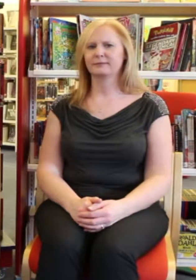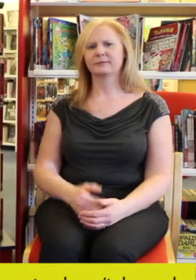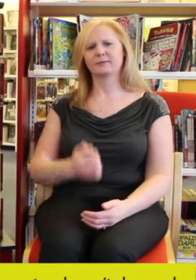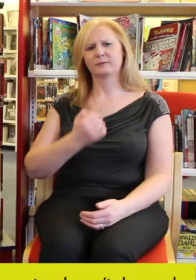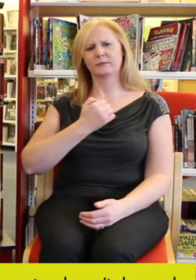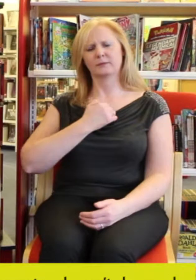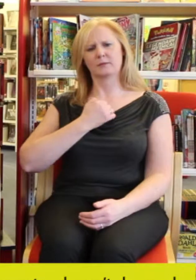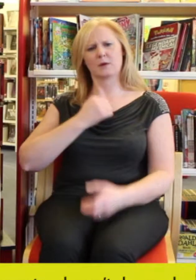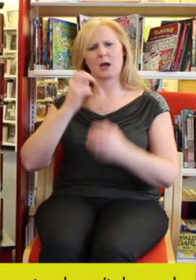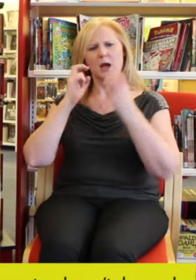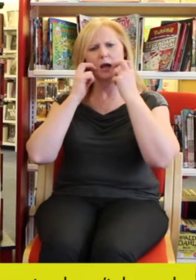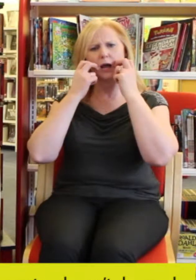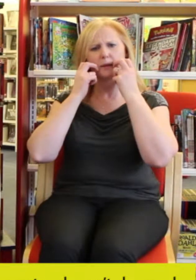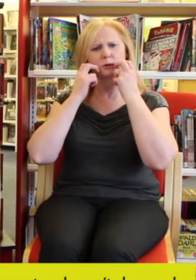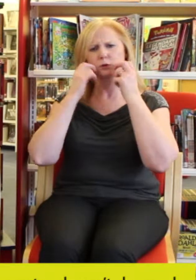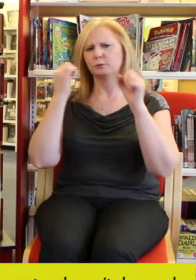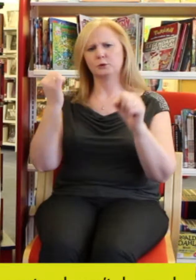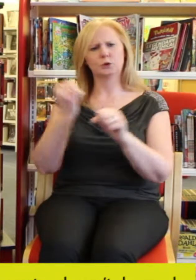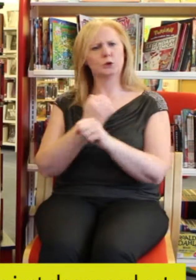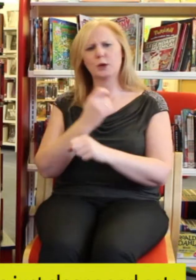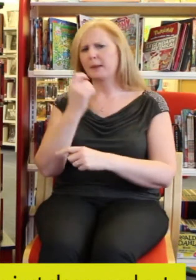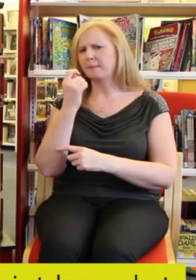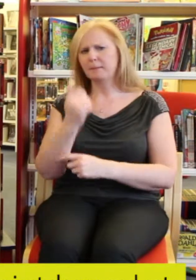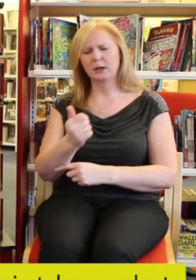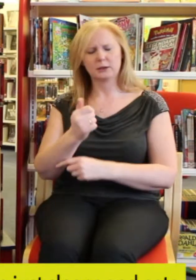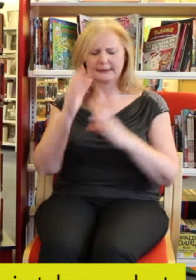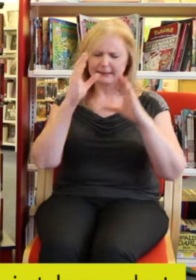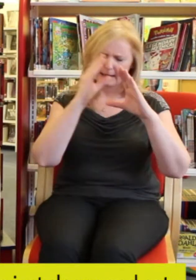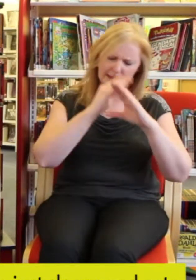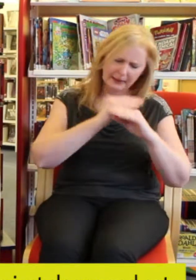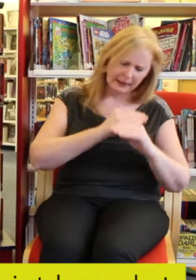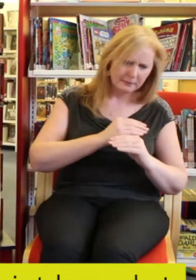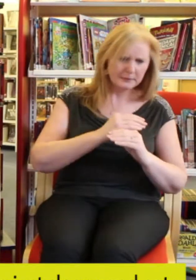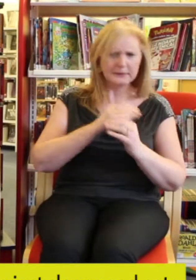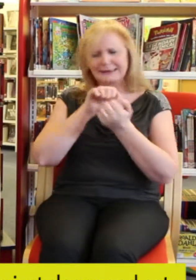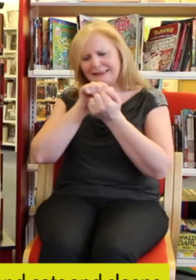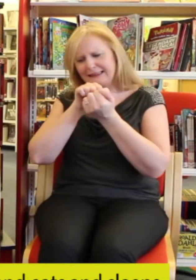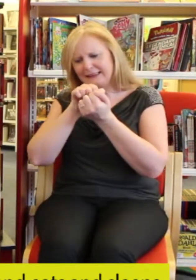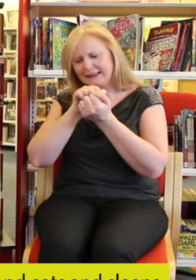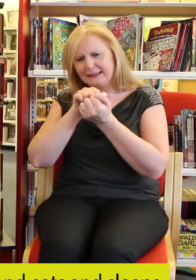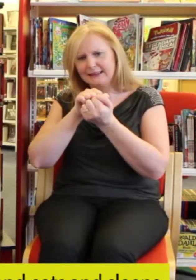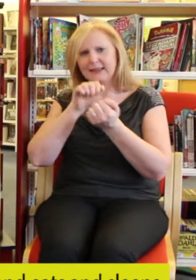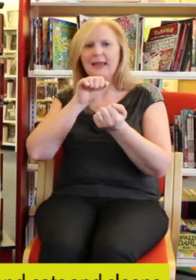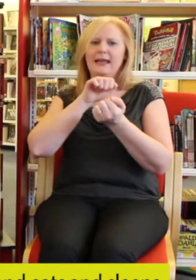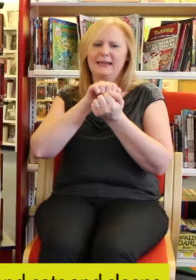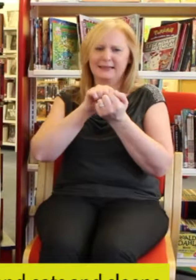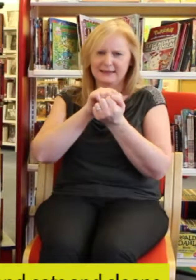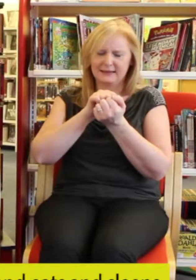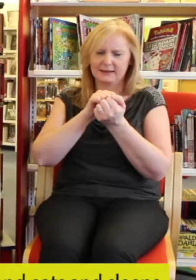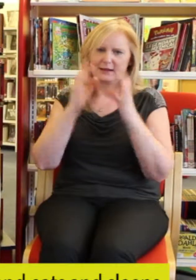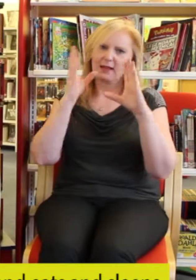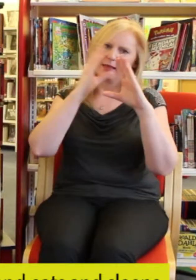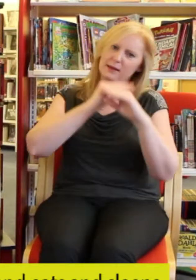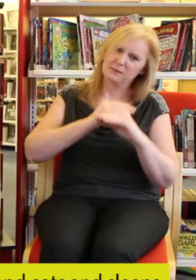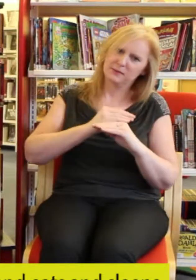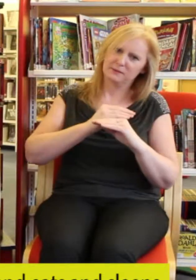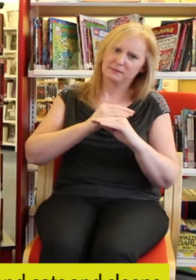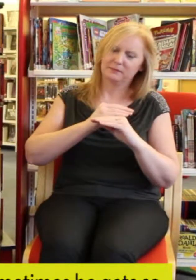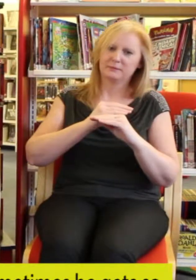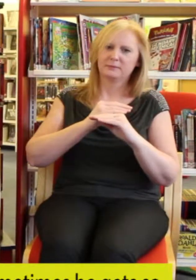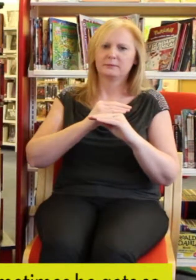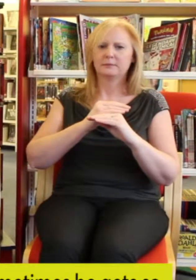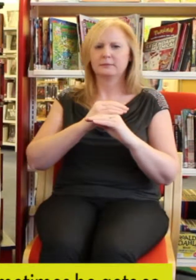My hamster doesn't do much. He just sleeps and eats and eats and sleeps.